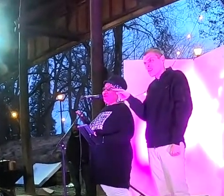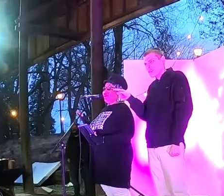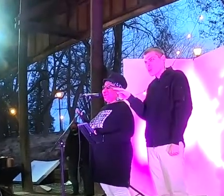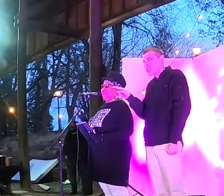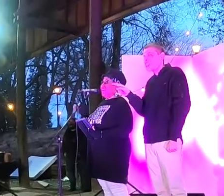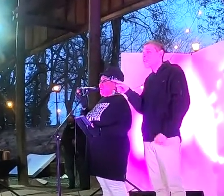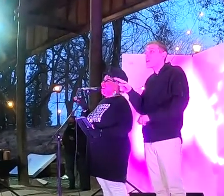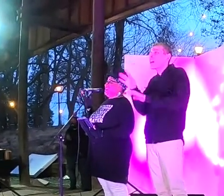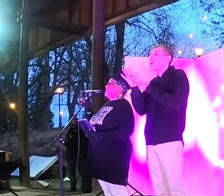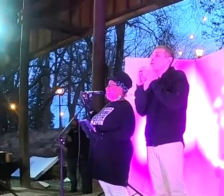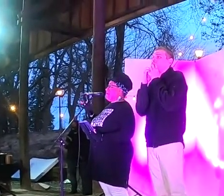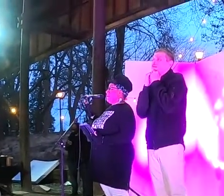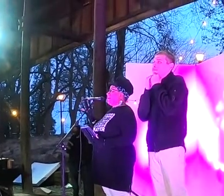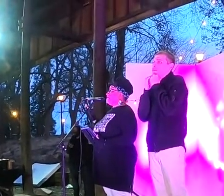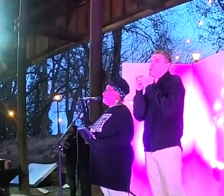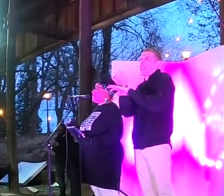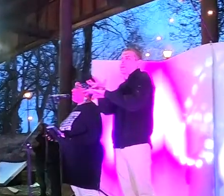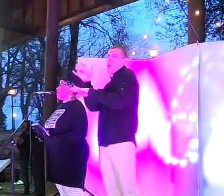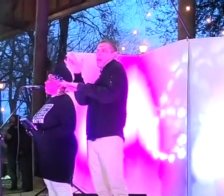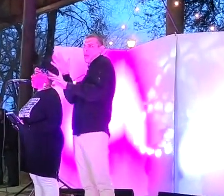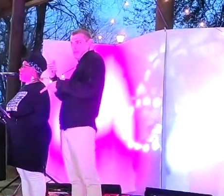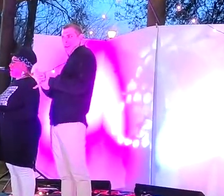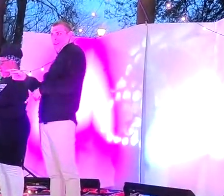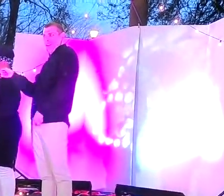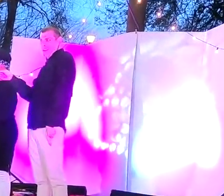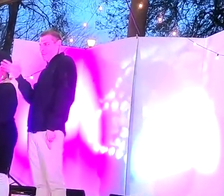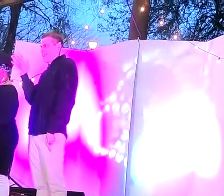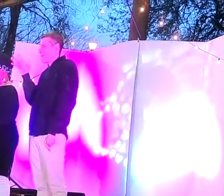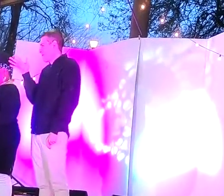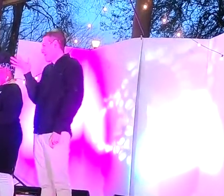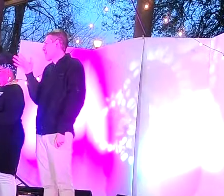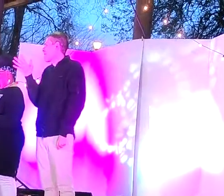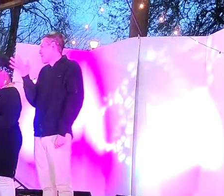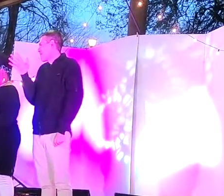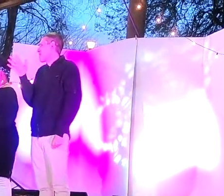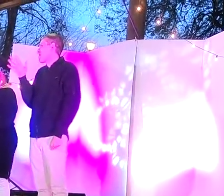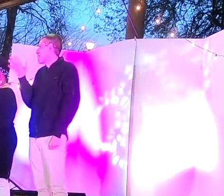a jewel? Yeah, let's clap it up for Miss Amber.